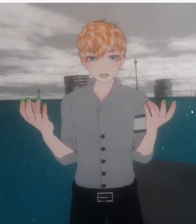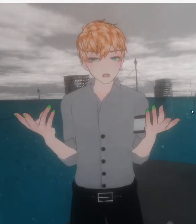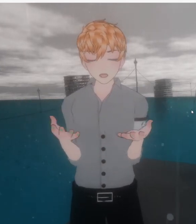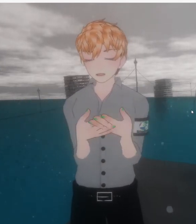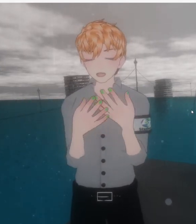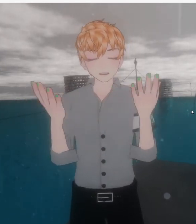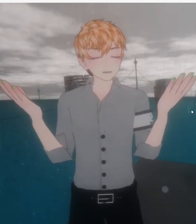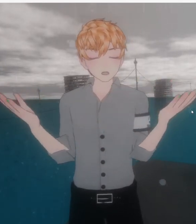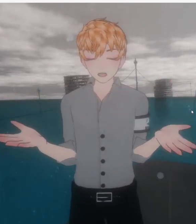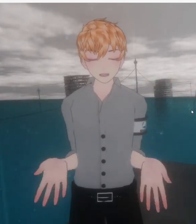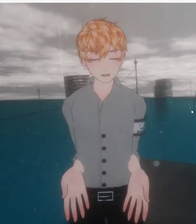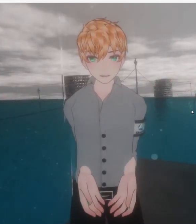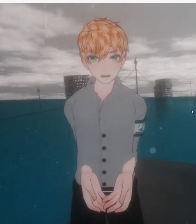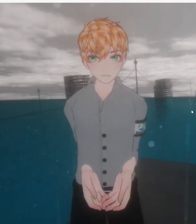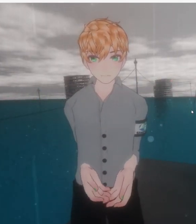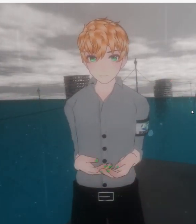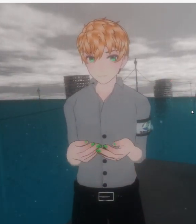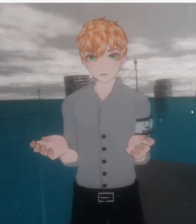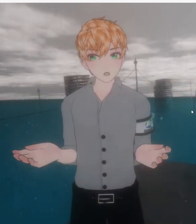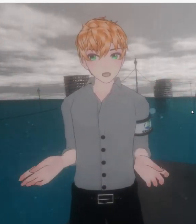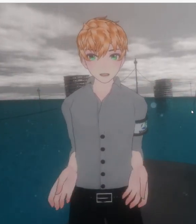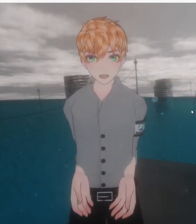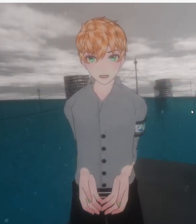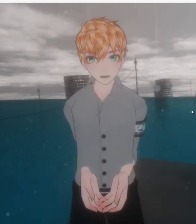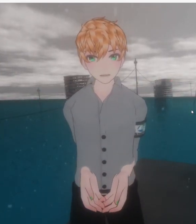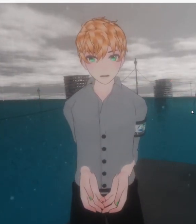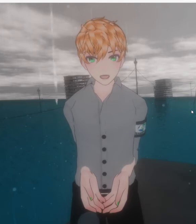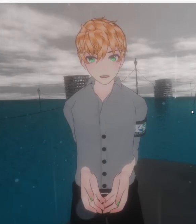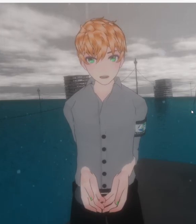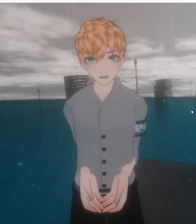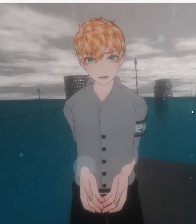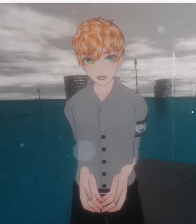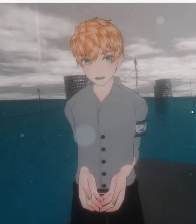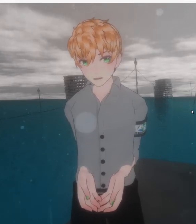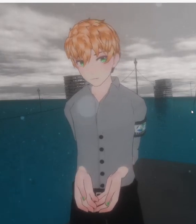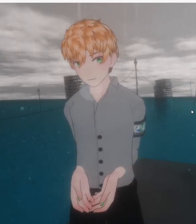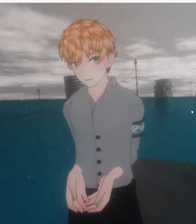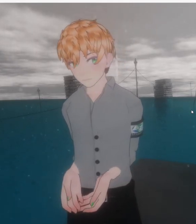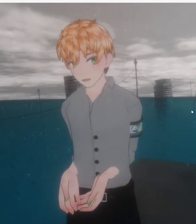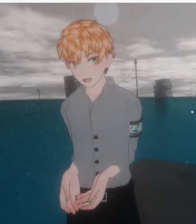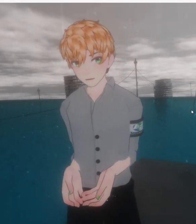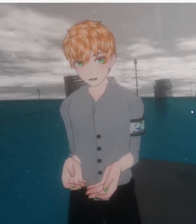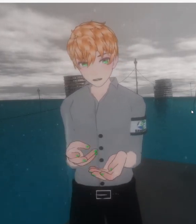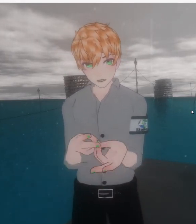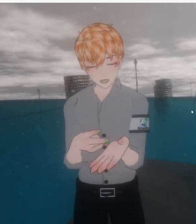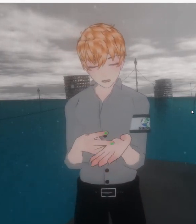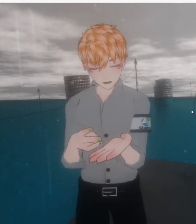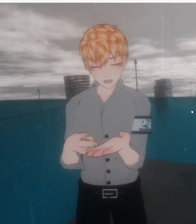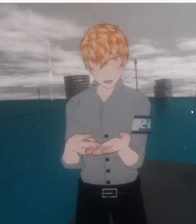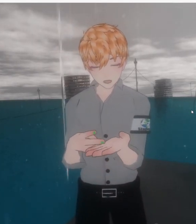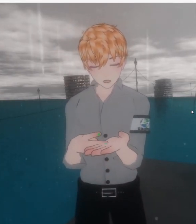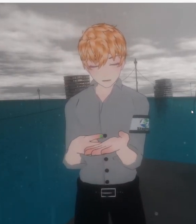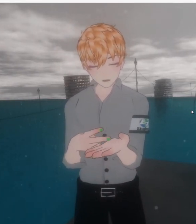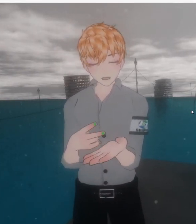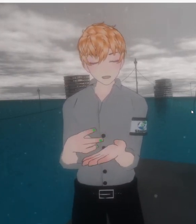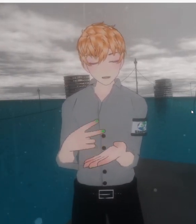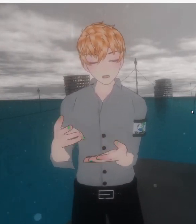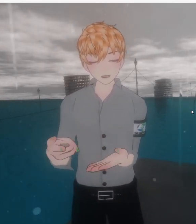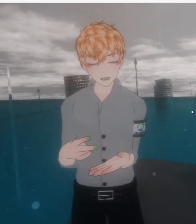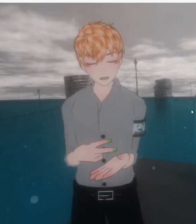I just don't understand why the hell I'm so tired all the time. And I have like a normal chunk